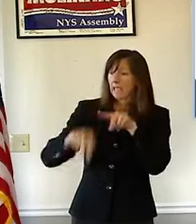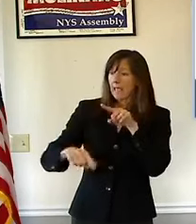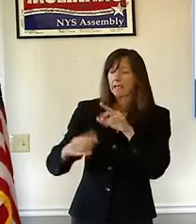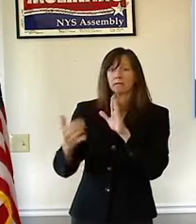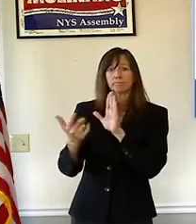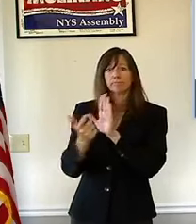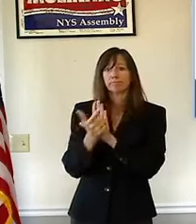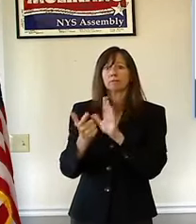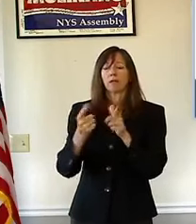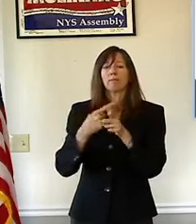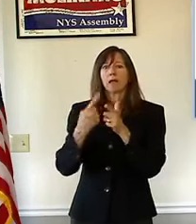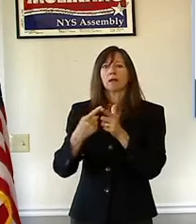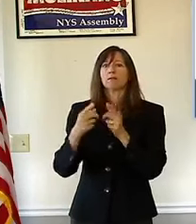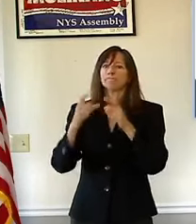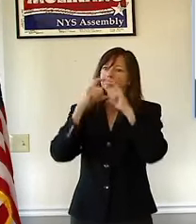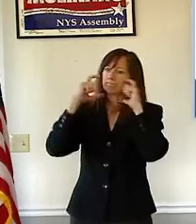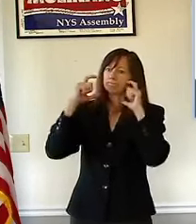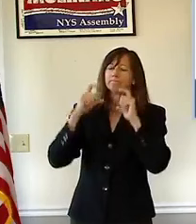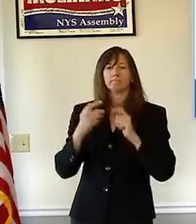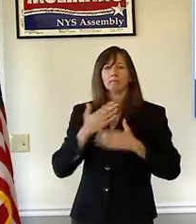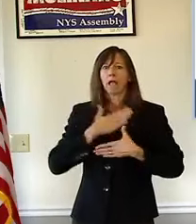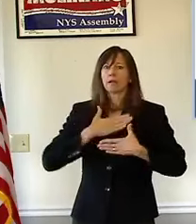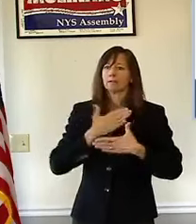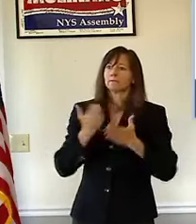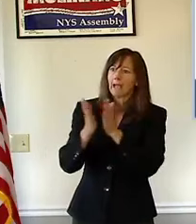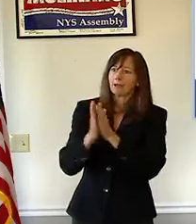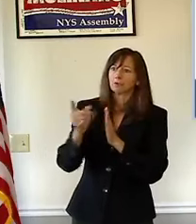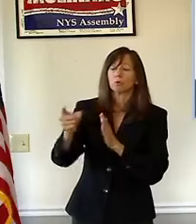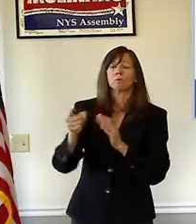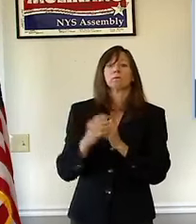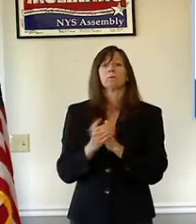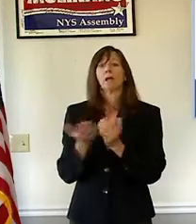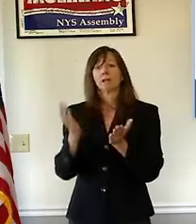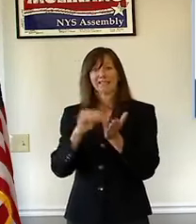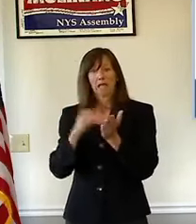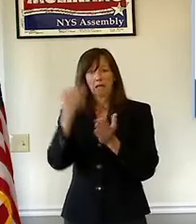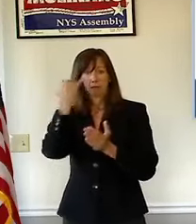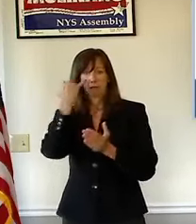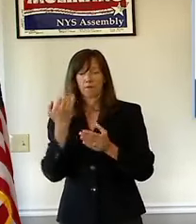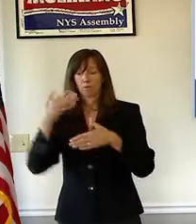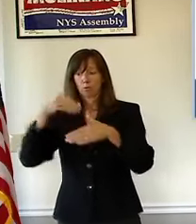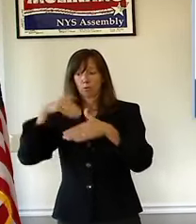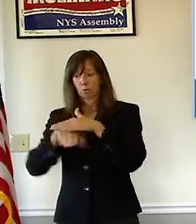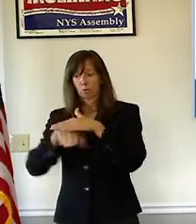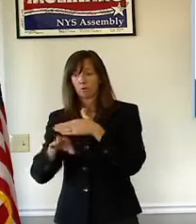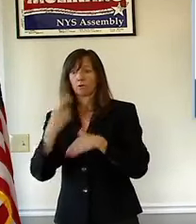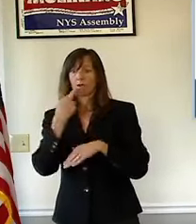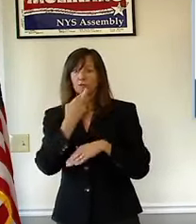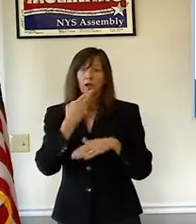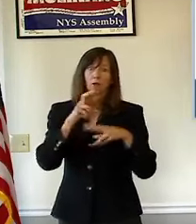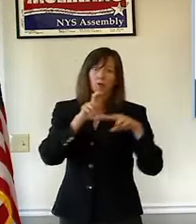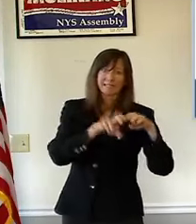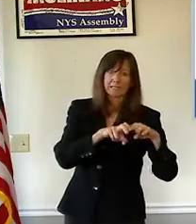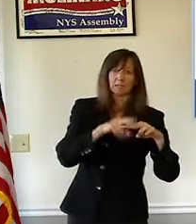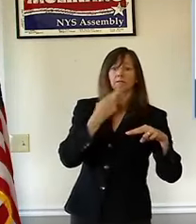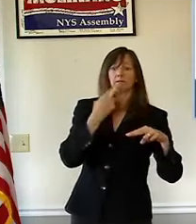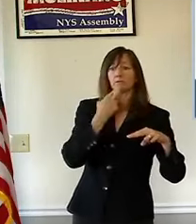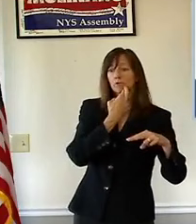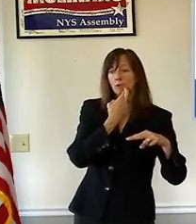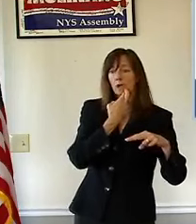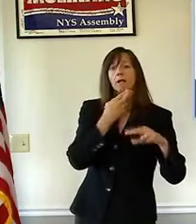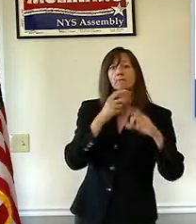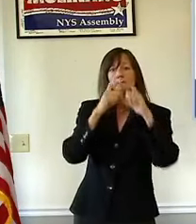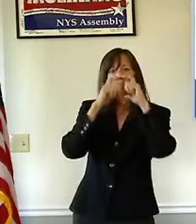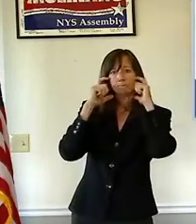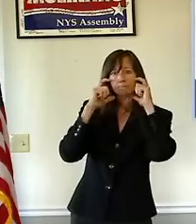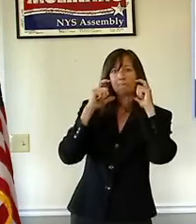However, if you're at a restaurant, again, if you're seated, there's no need to wear a face covering unless you're the server. The server has to wear a face covering. Be patient